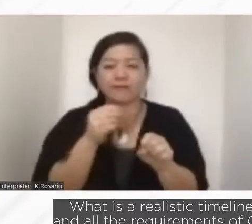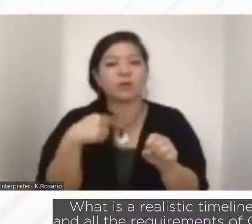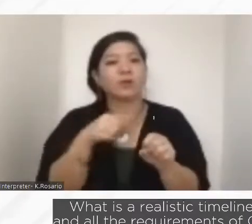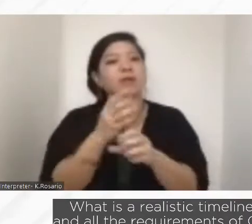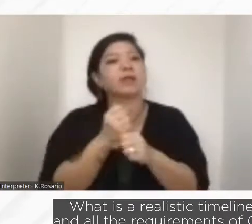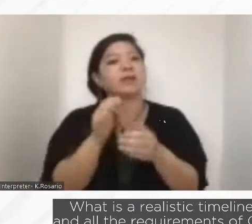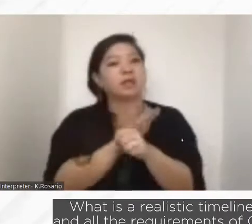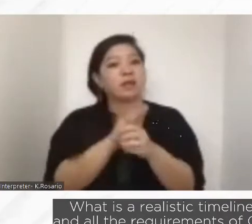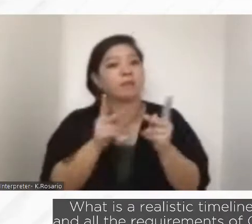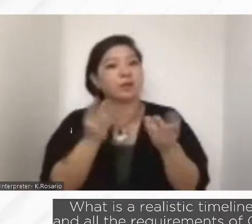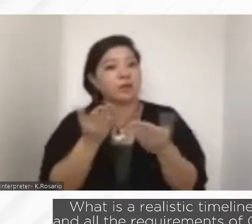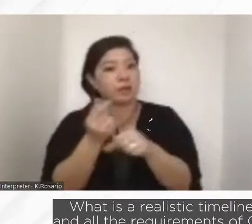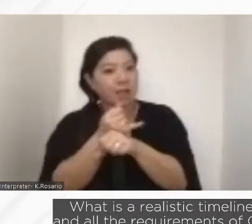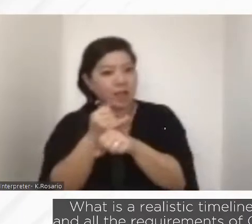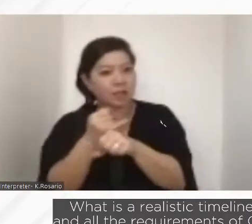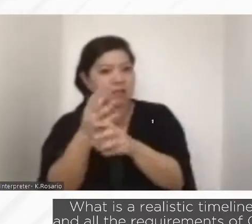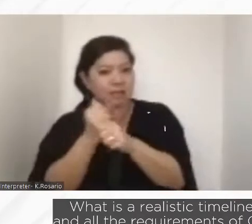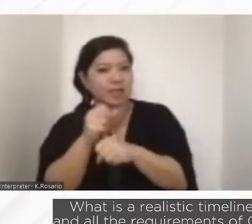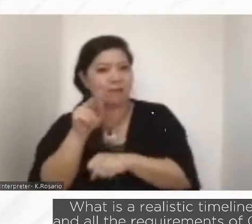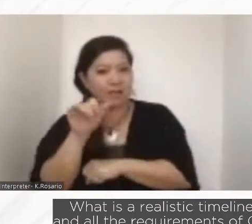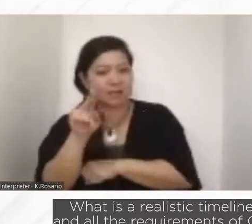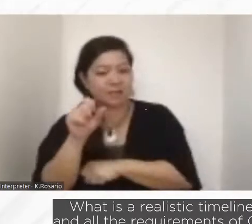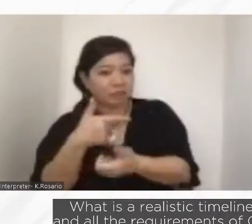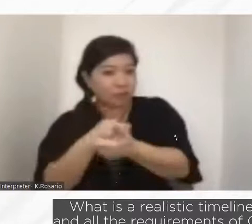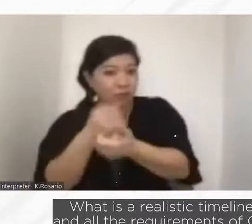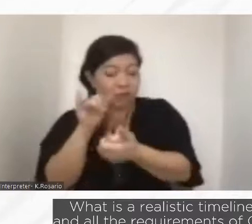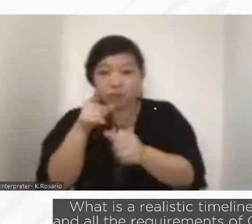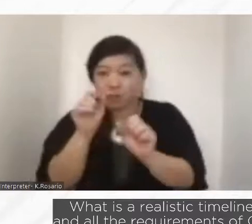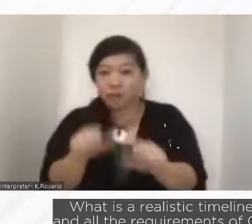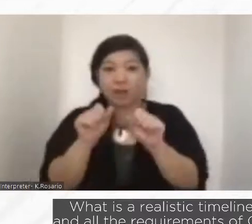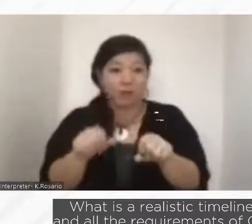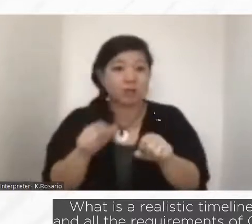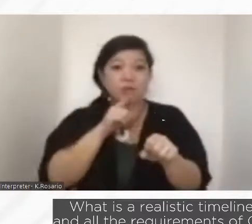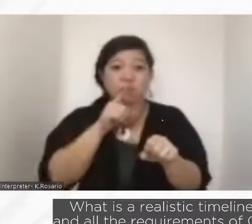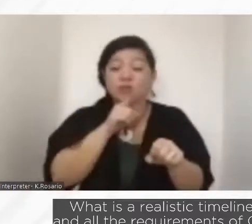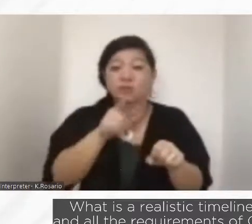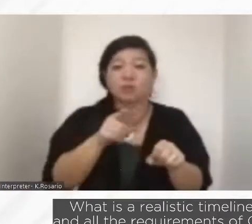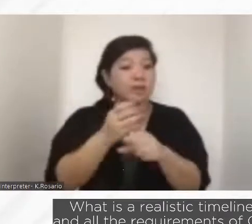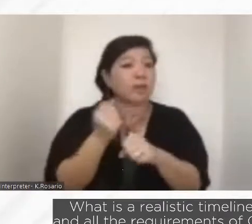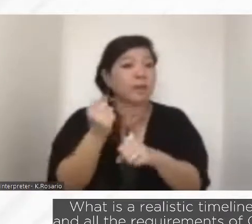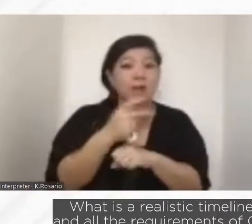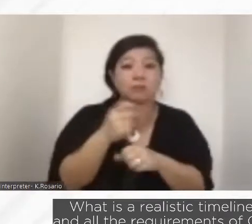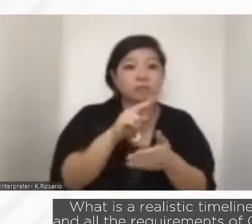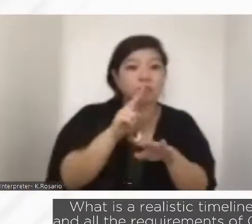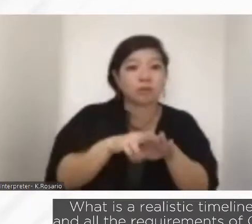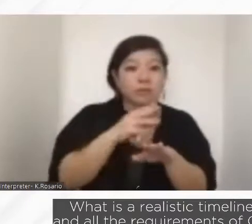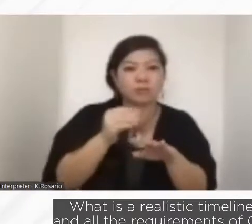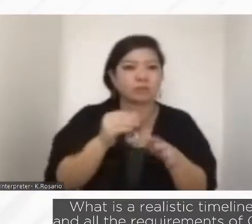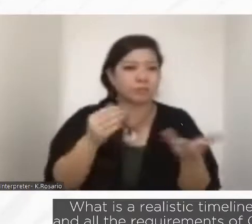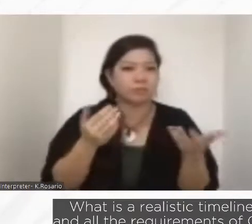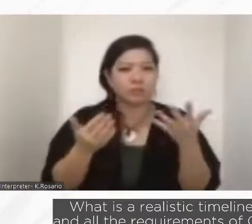people on the island to actually take that vaccine. You could truly get back to a sense of